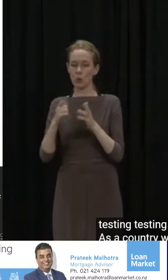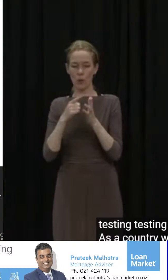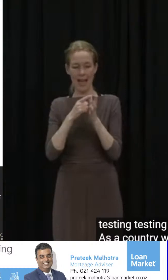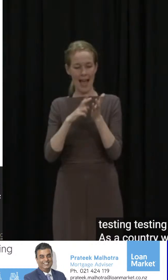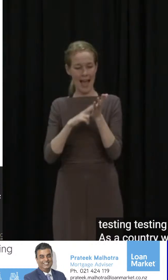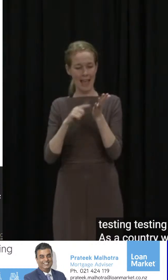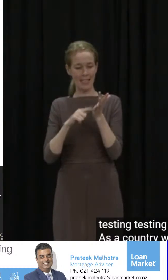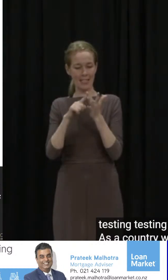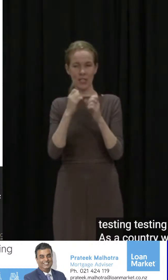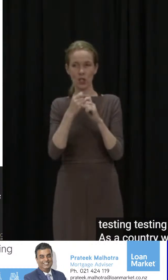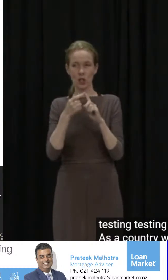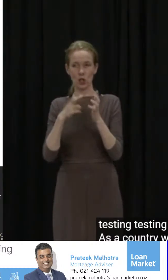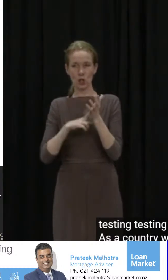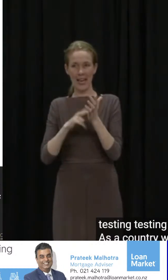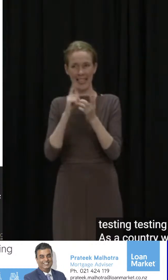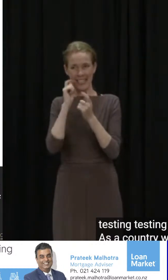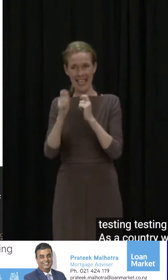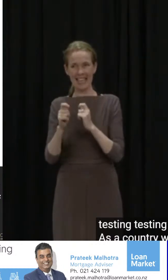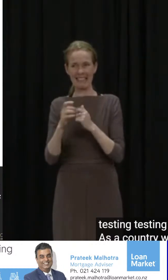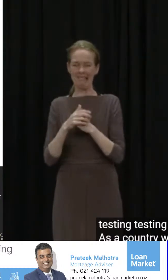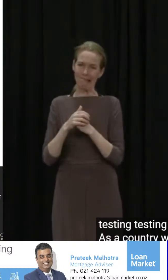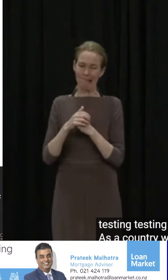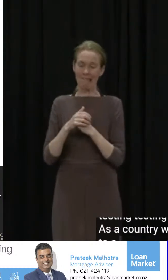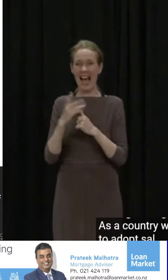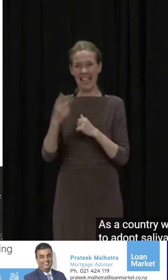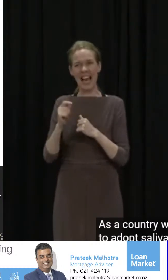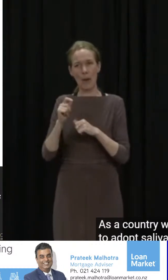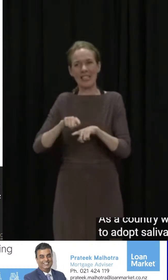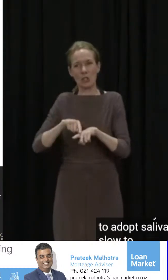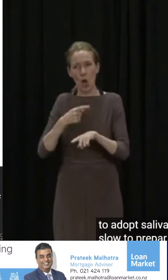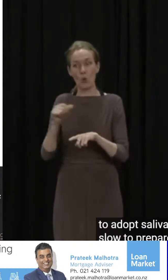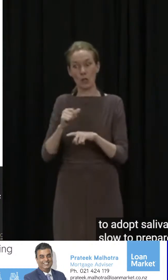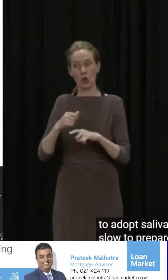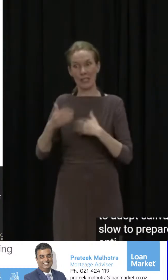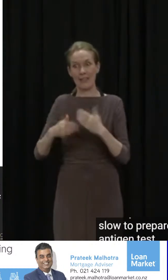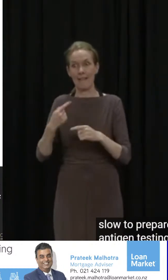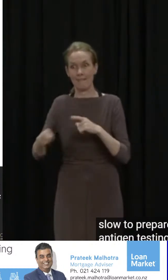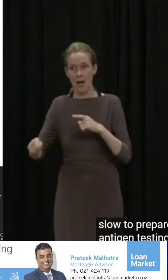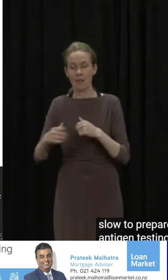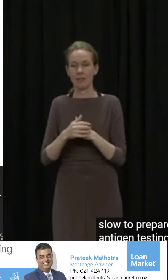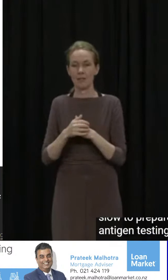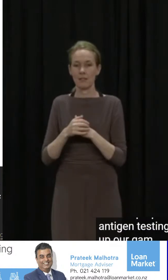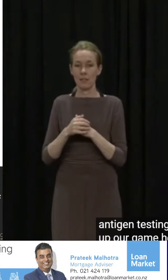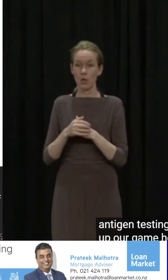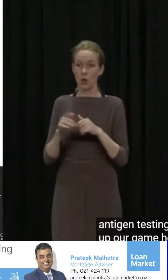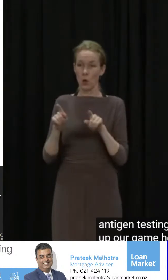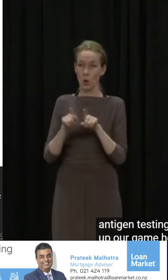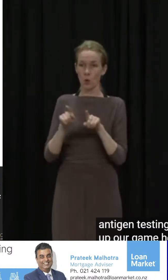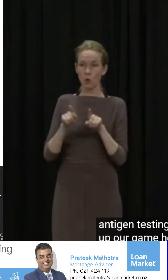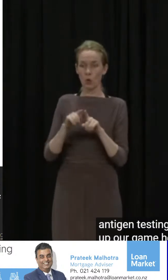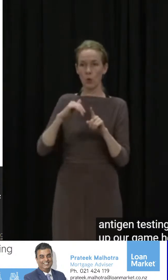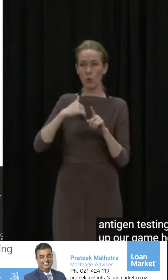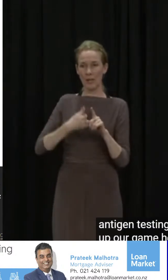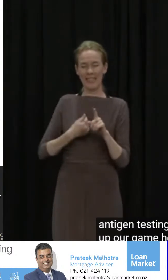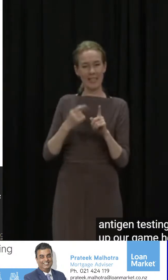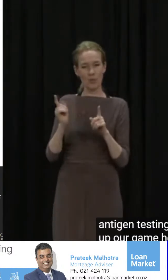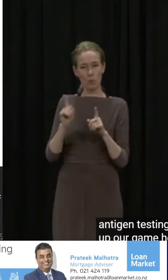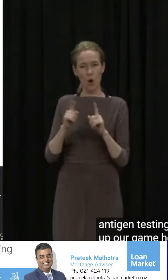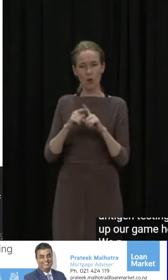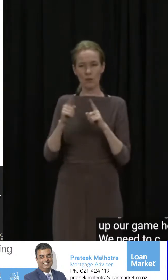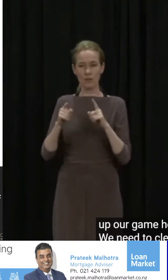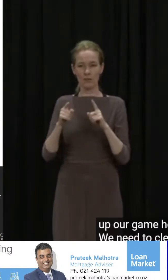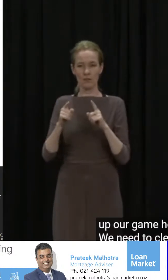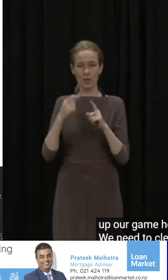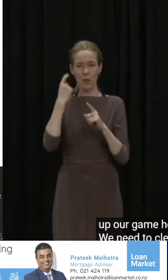We need a clearly articulated process for how tests are regulated and funded. We need ongoing assessment